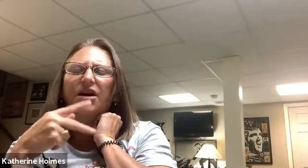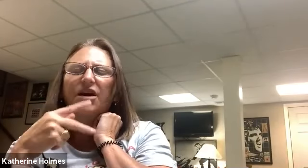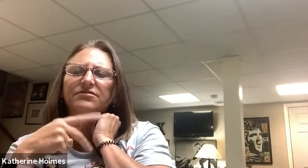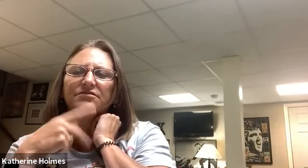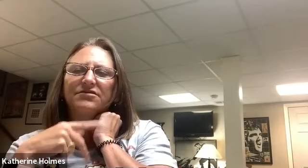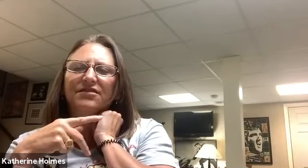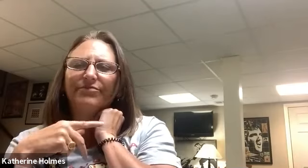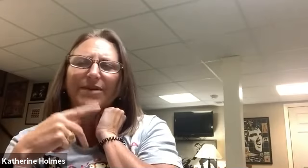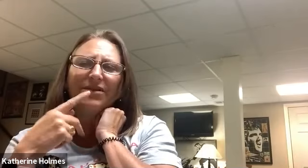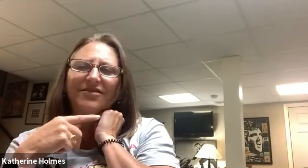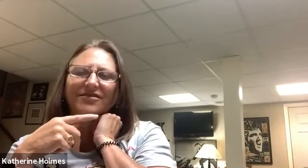Okay, maybe.